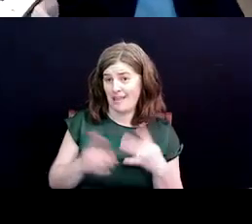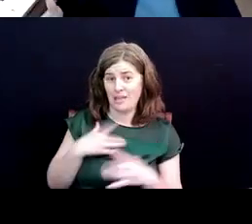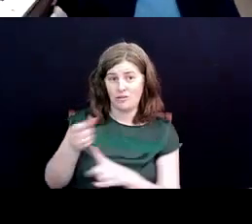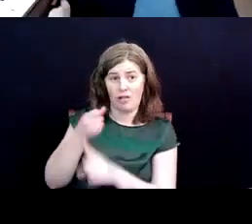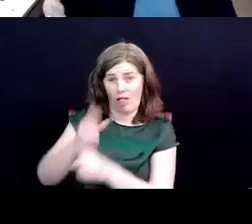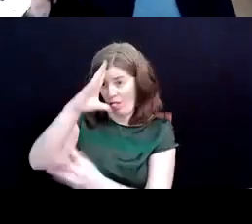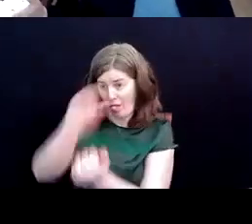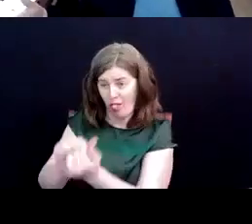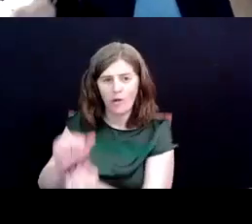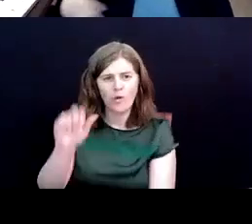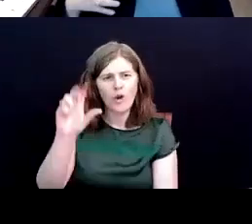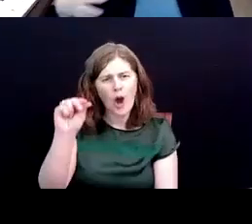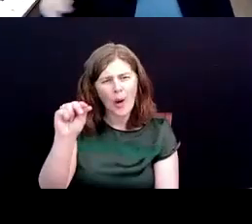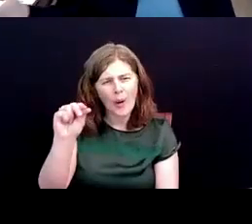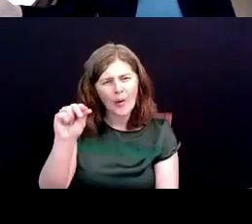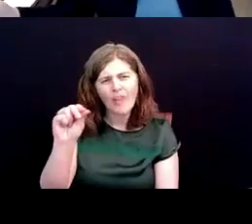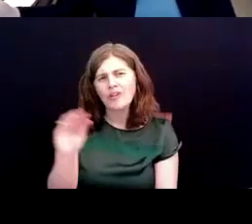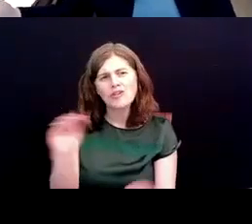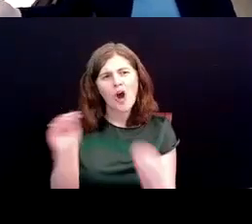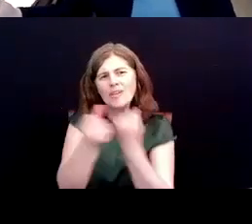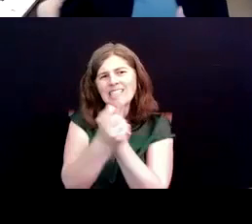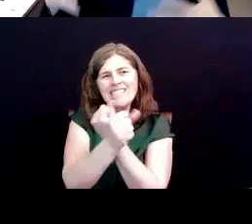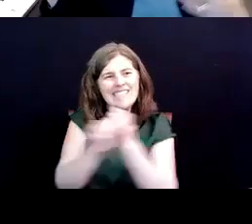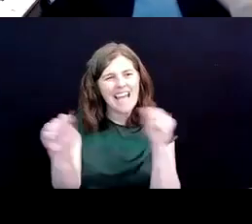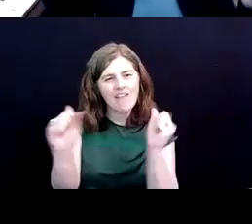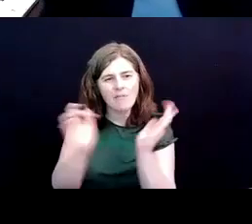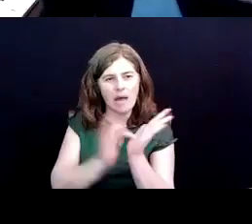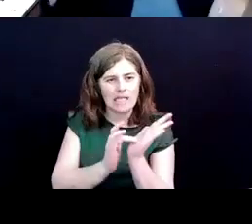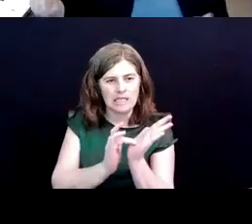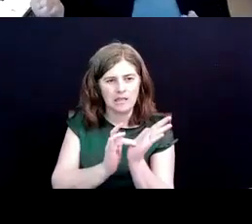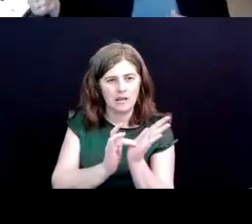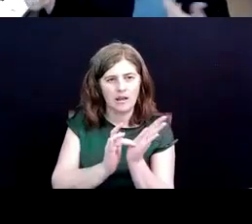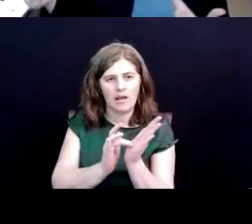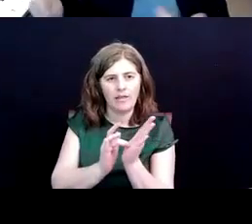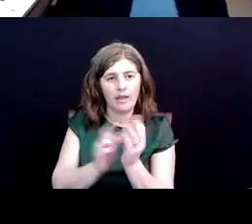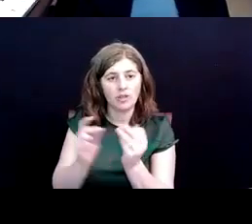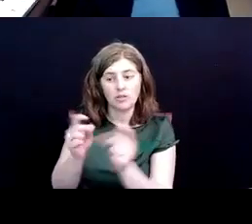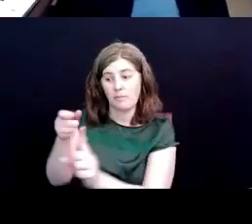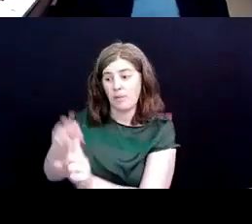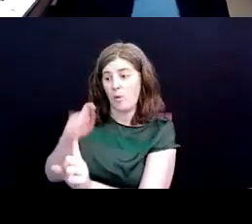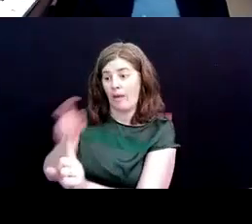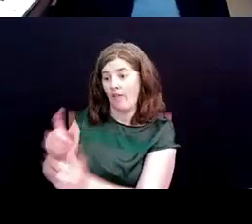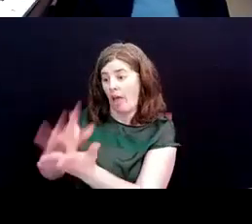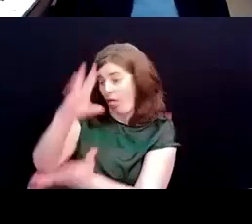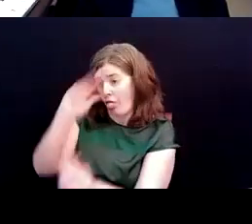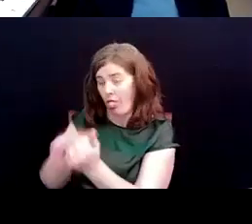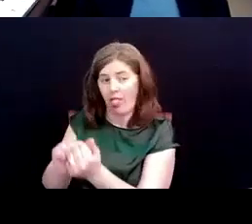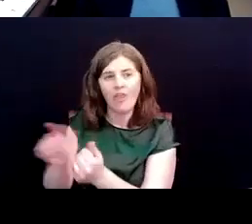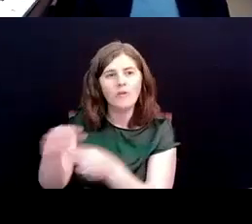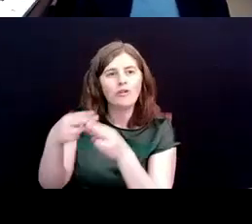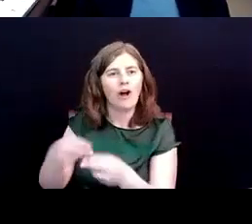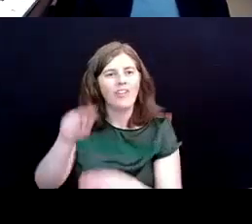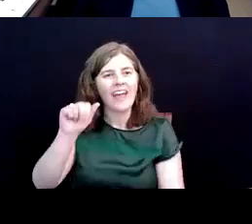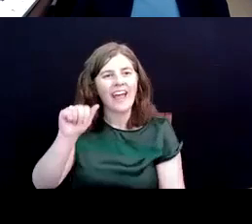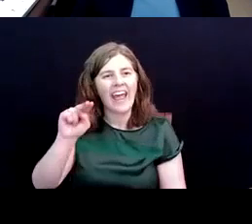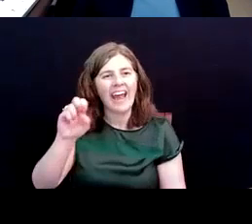right? So of course, there are no safe medicines that just click somebody out. Those are things that are called anesthesia,